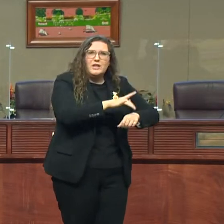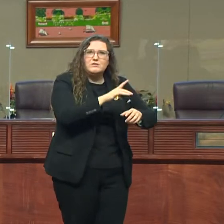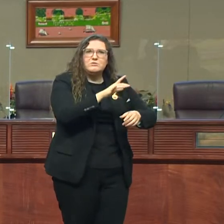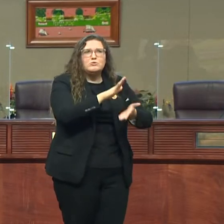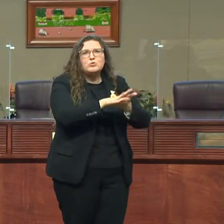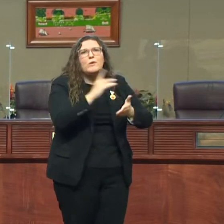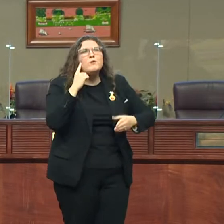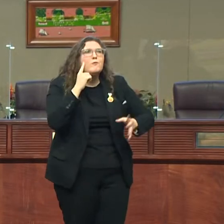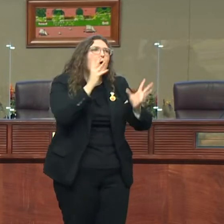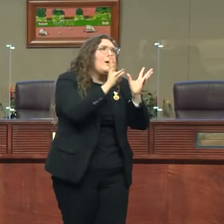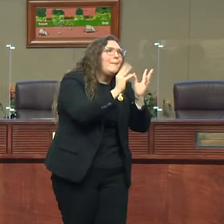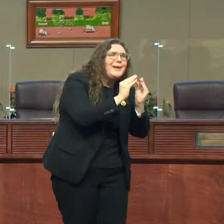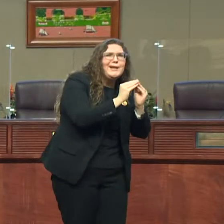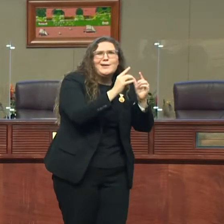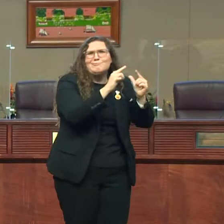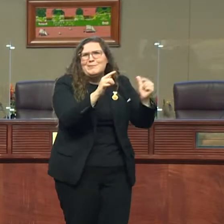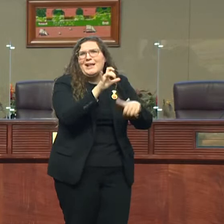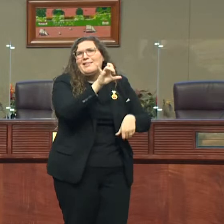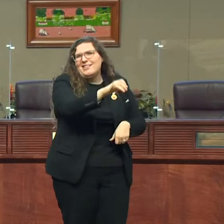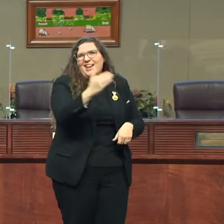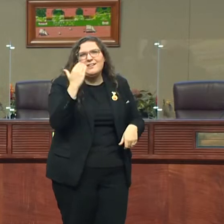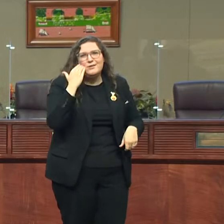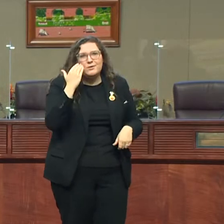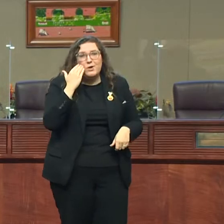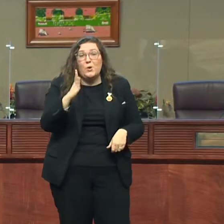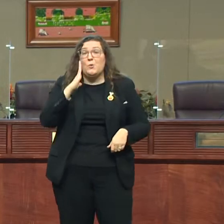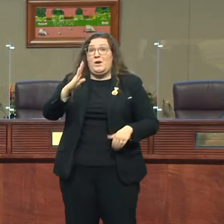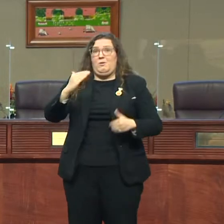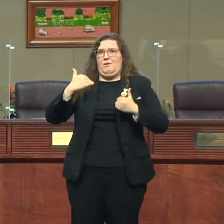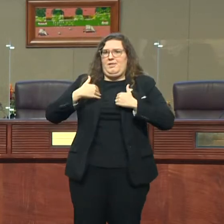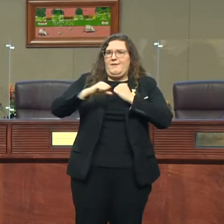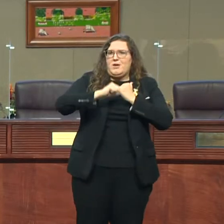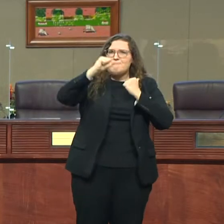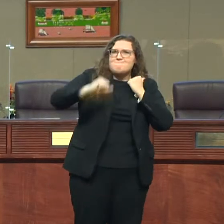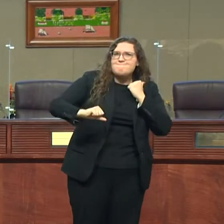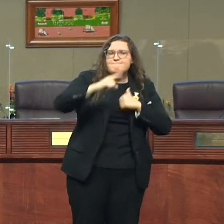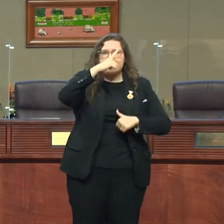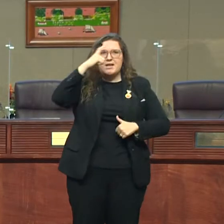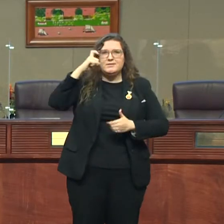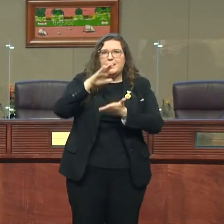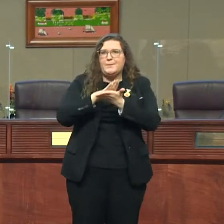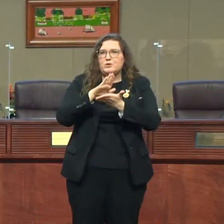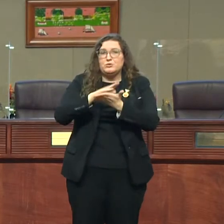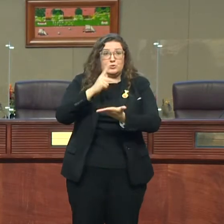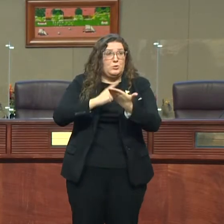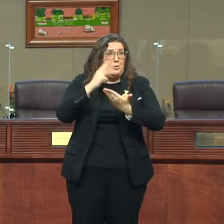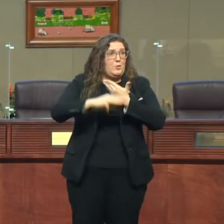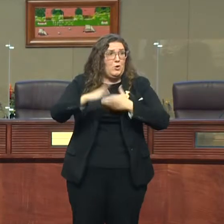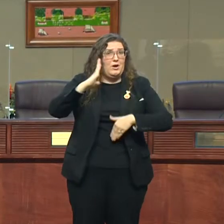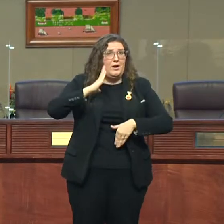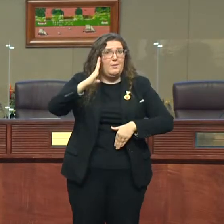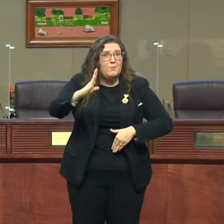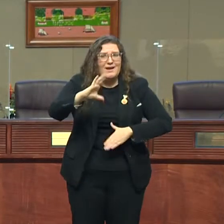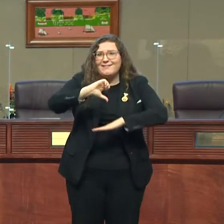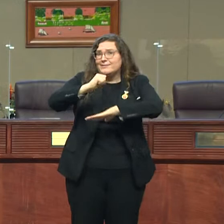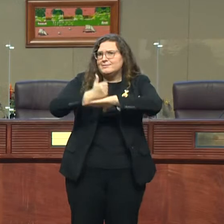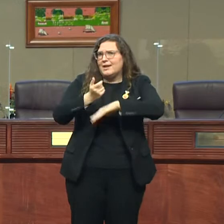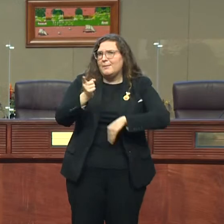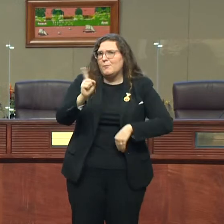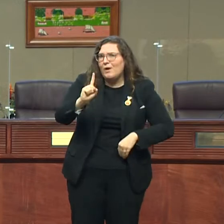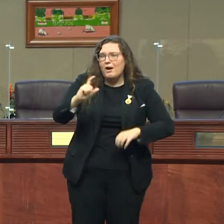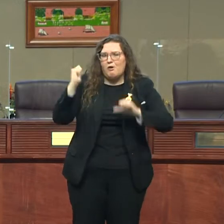An expanded comprehensive summer school program will be conducted at each of our Orange County